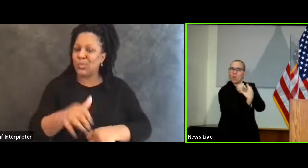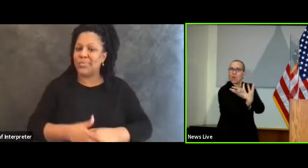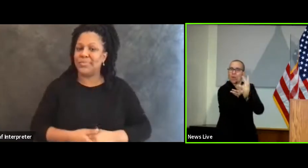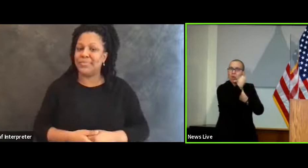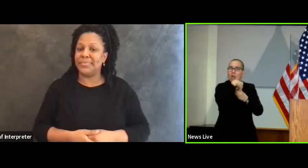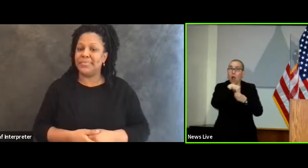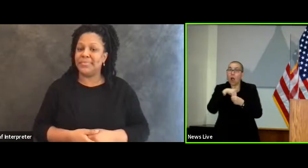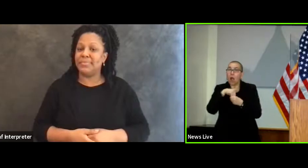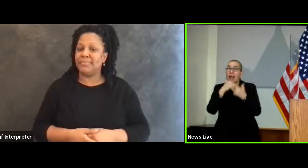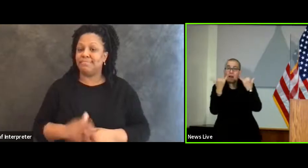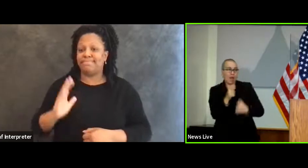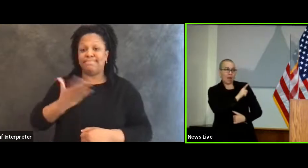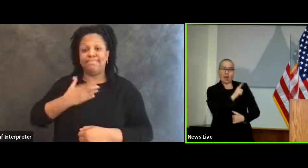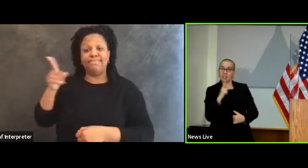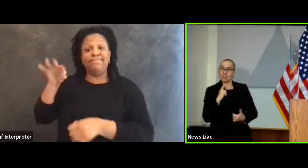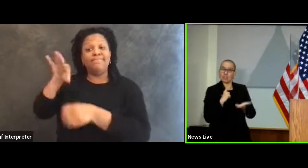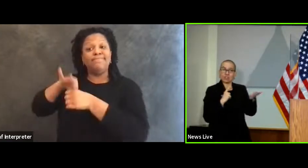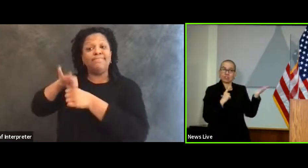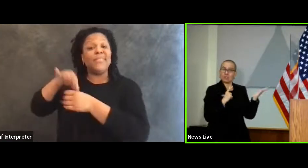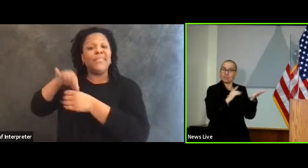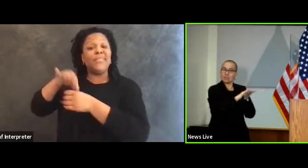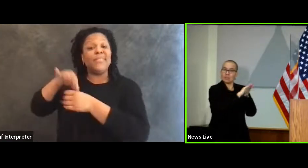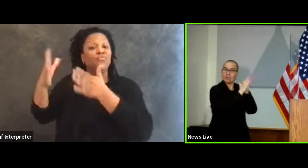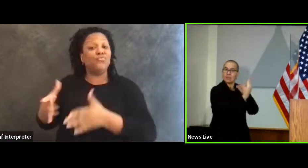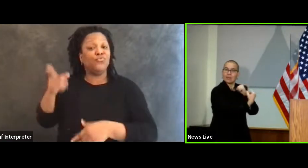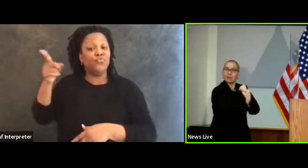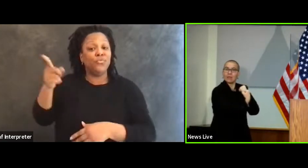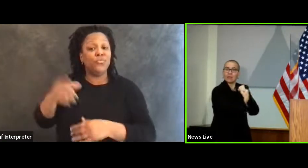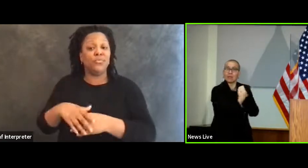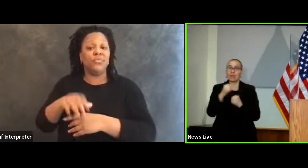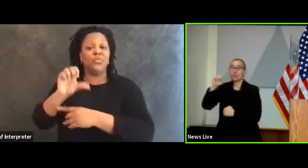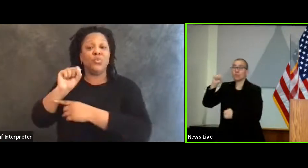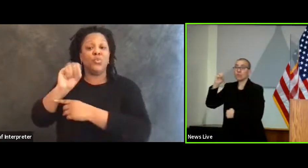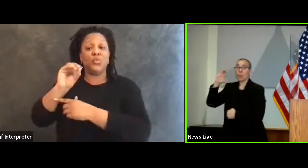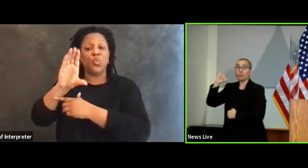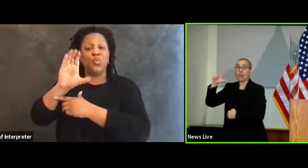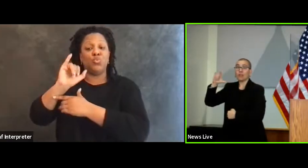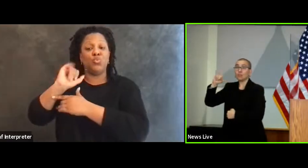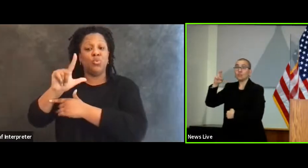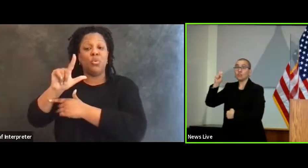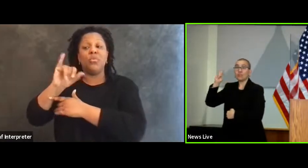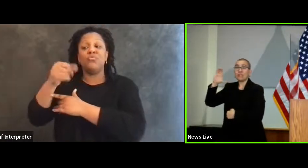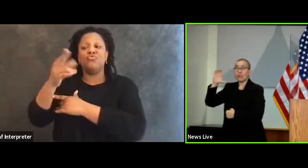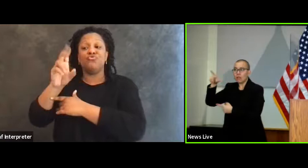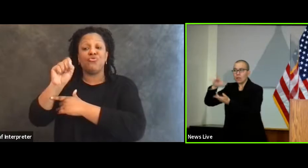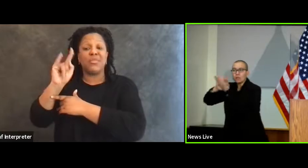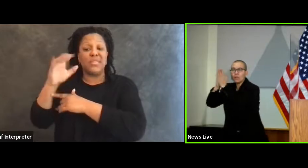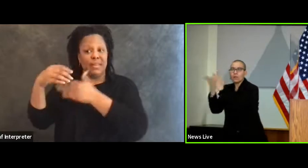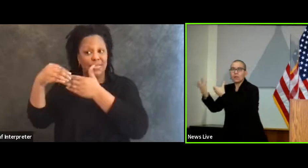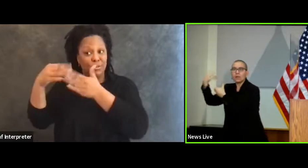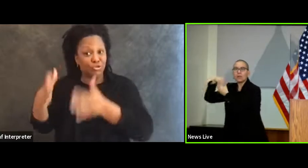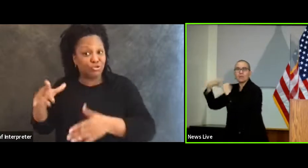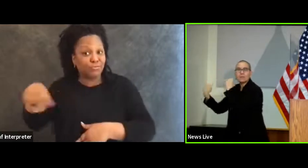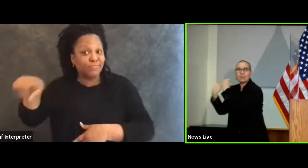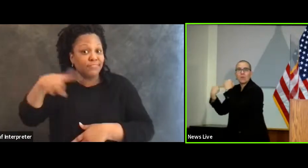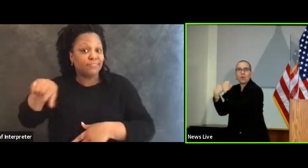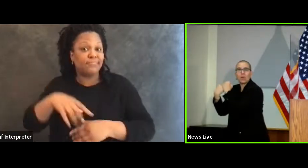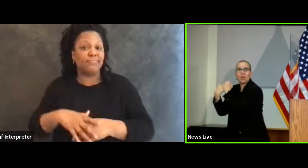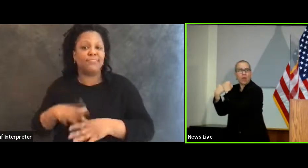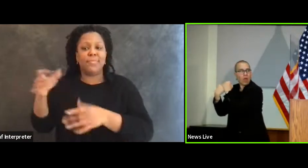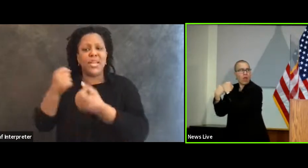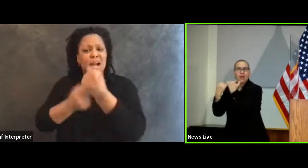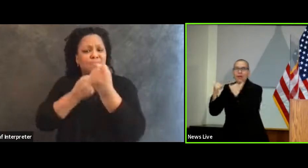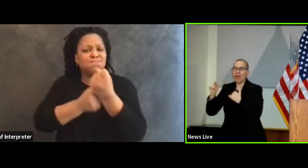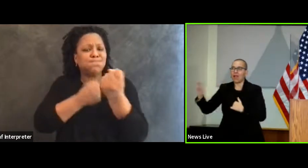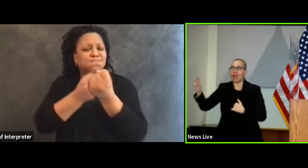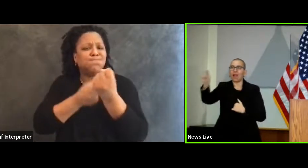social justice advocates. There's an intersection here of a lot of commonality. And so the work that we